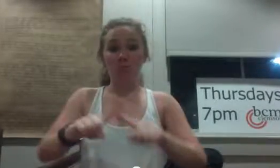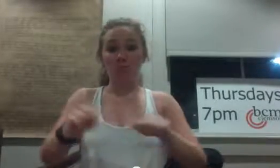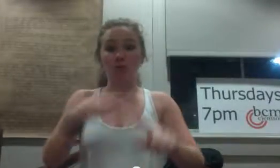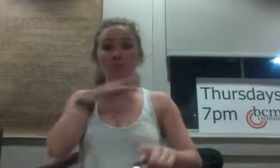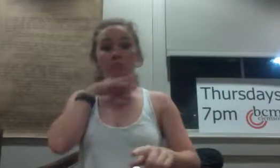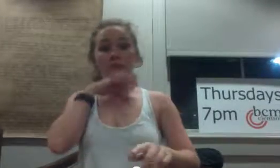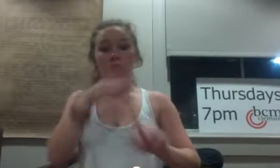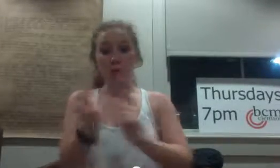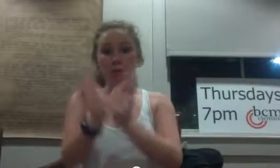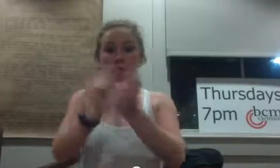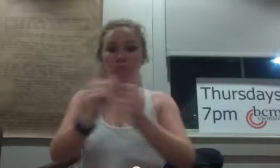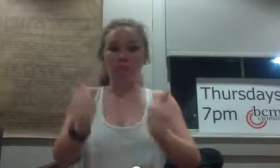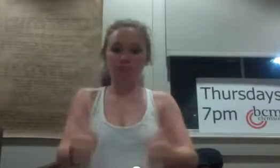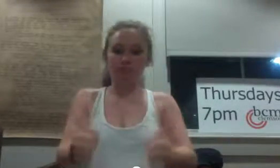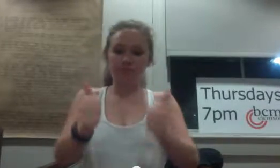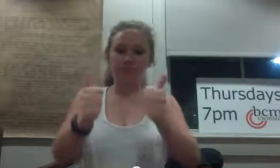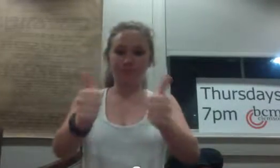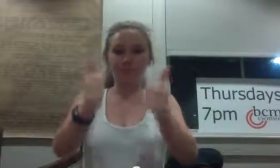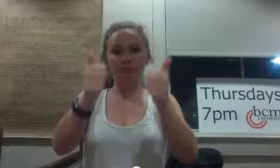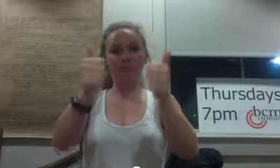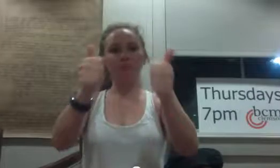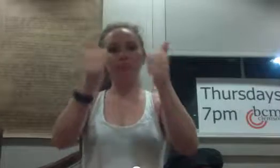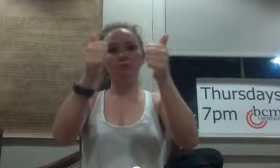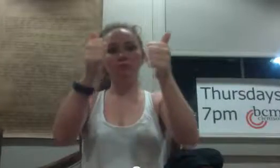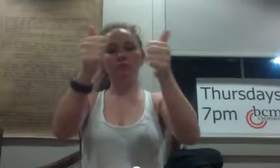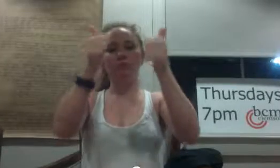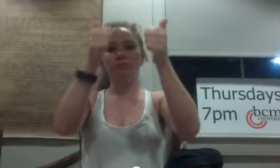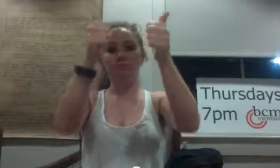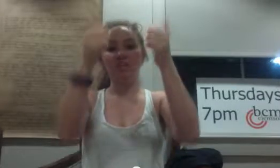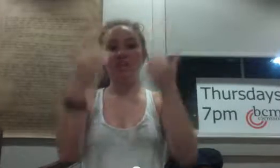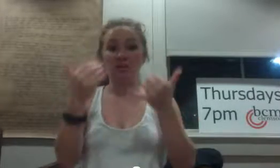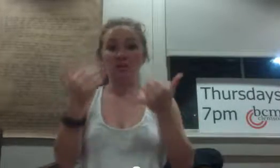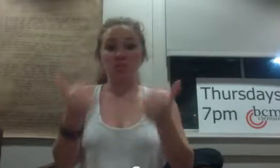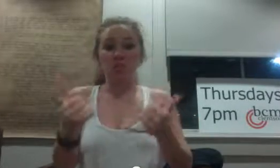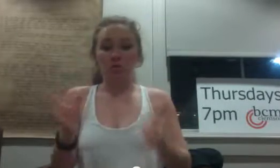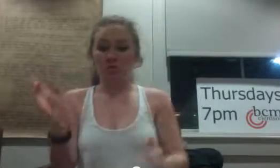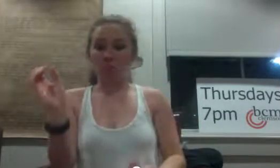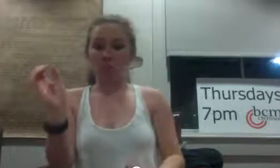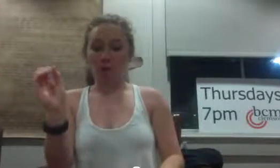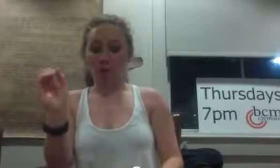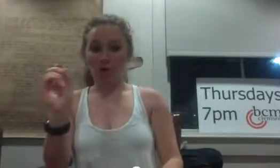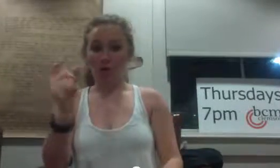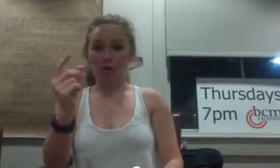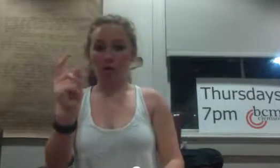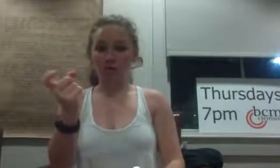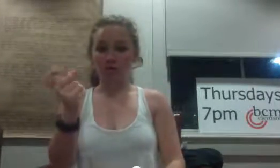And the oxygen had a low level, and it slowly improved.